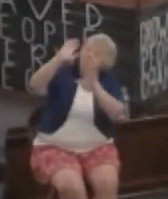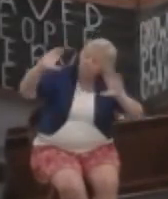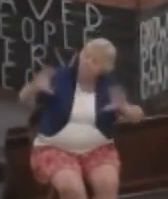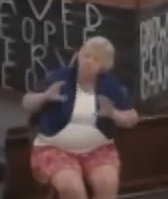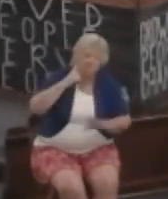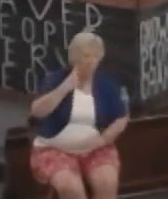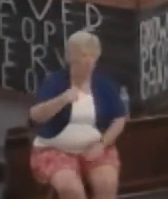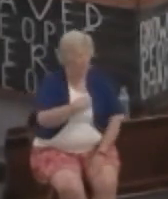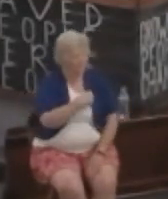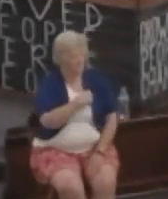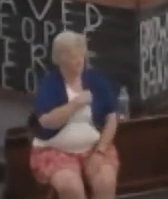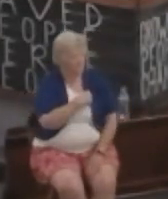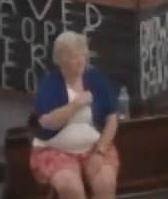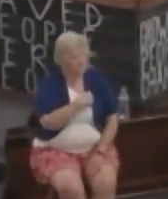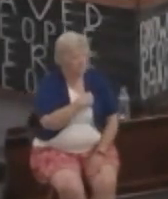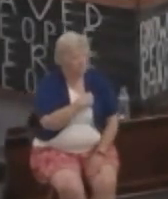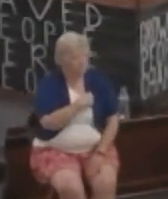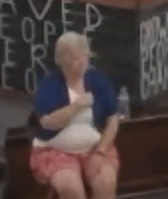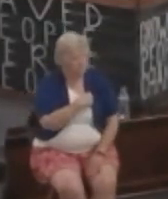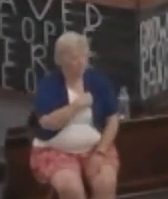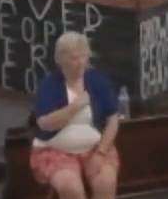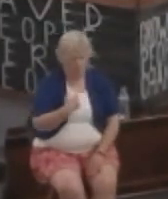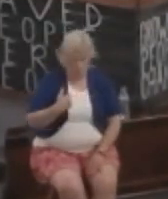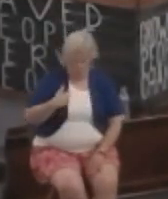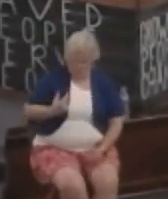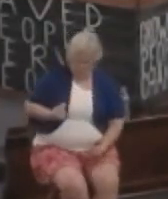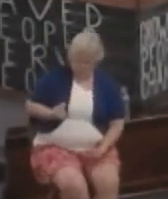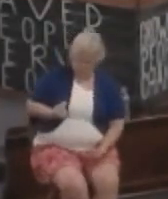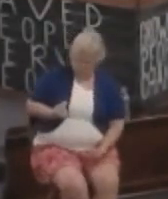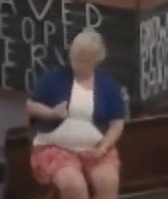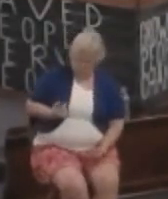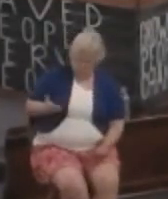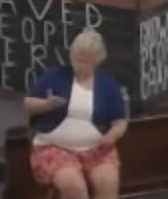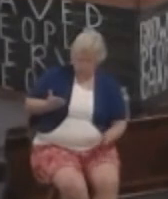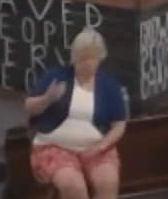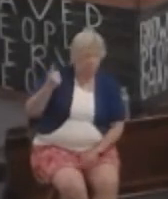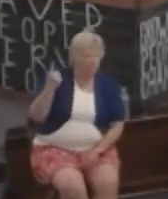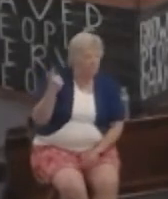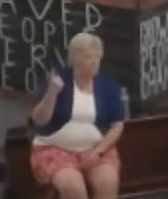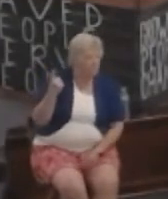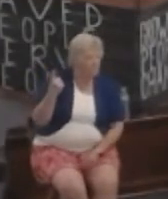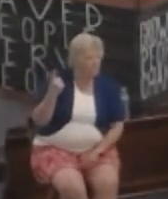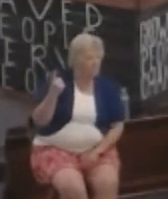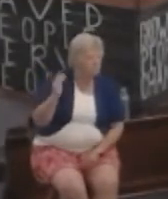for us and what we should be doing as his servants.